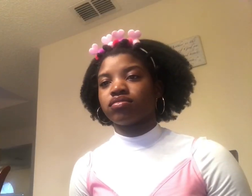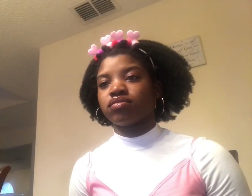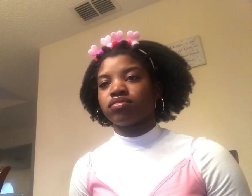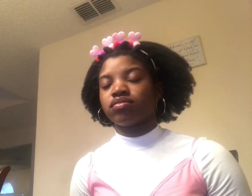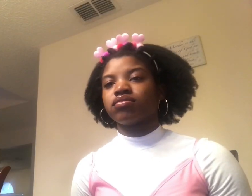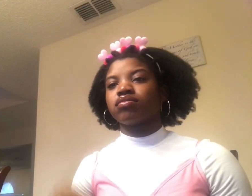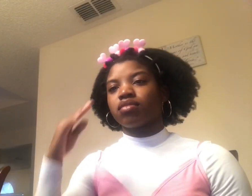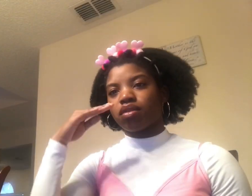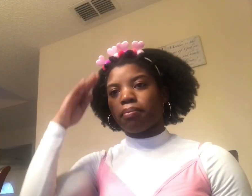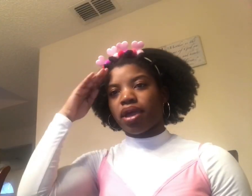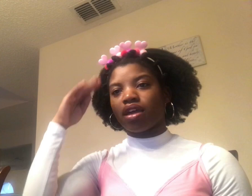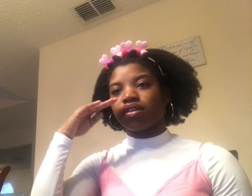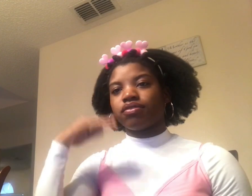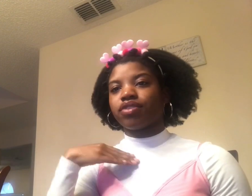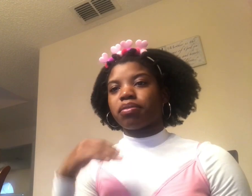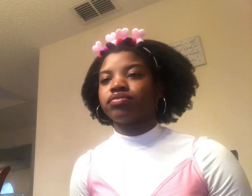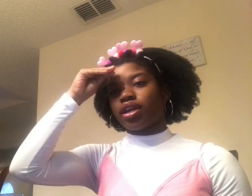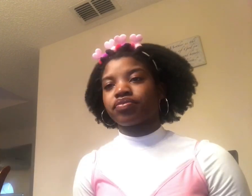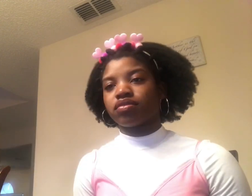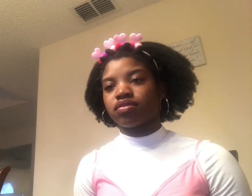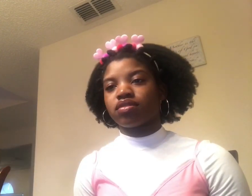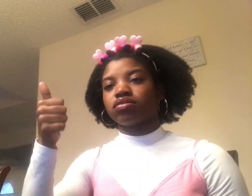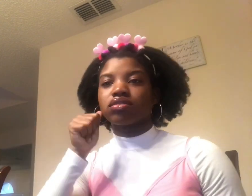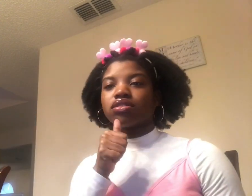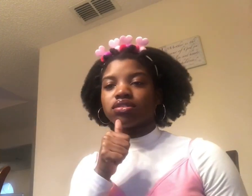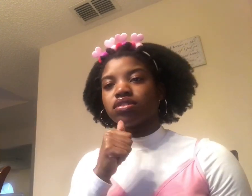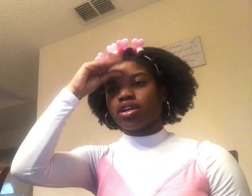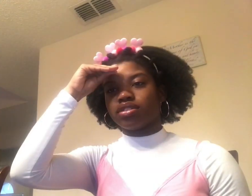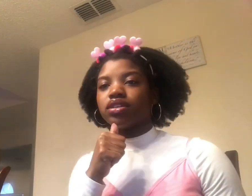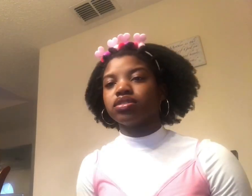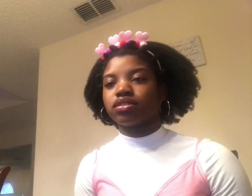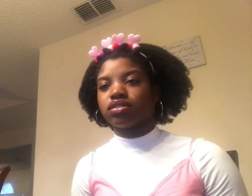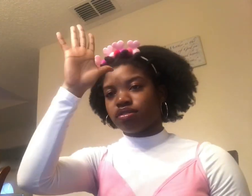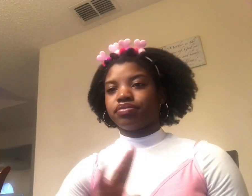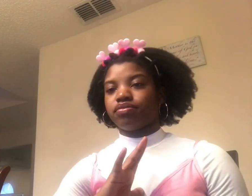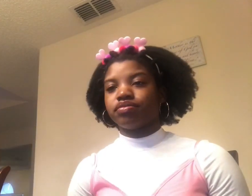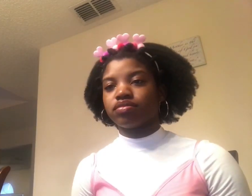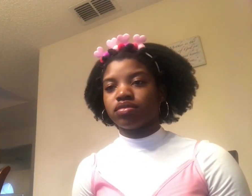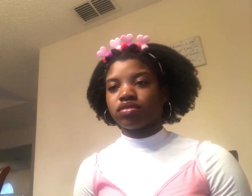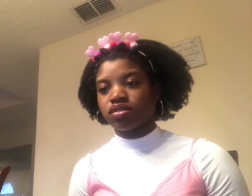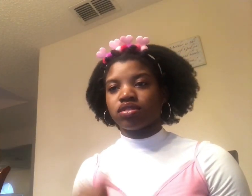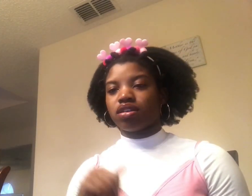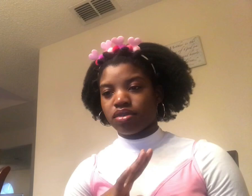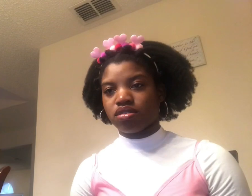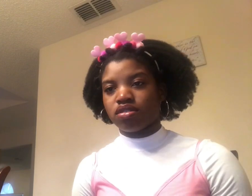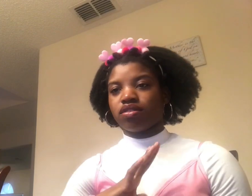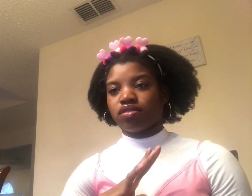just review it's teaching some really common signs like boy and girl and baby and mom and dad but it's also